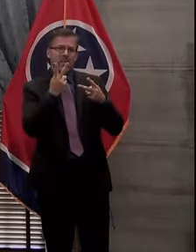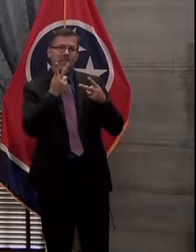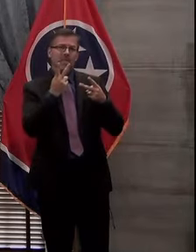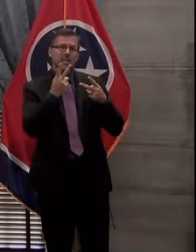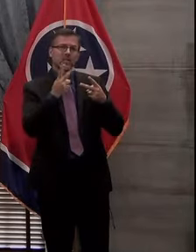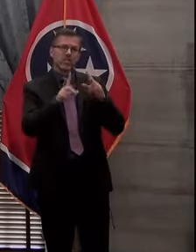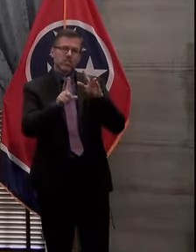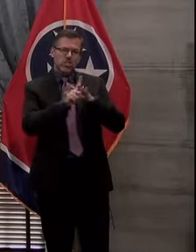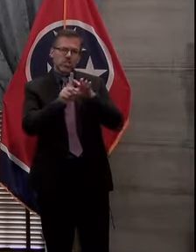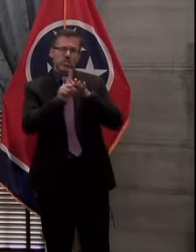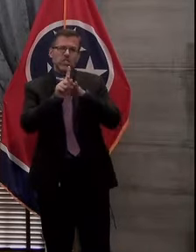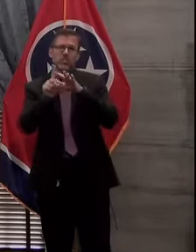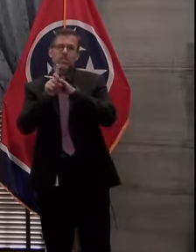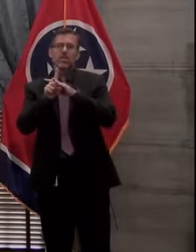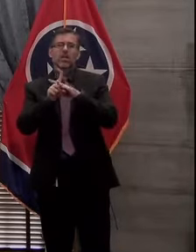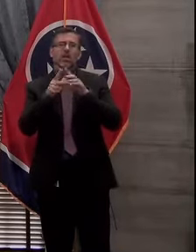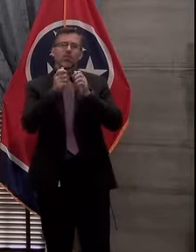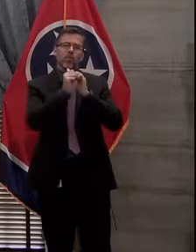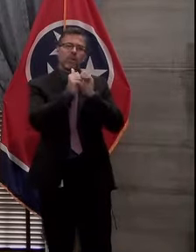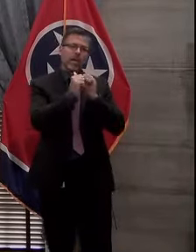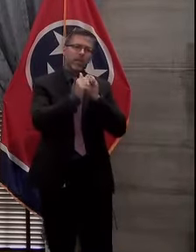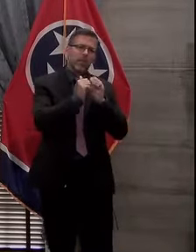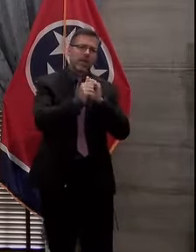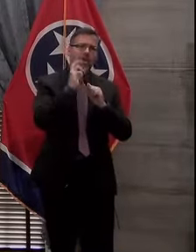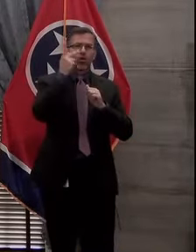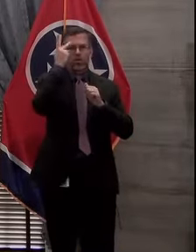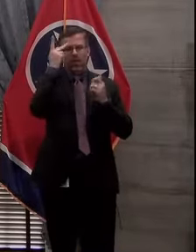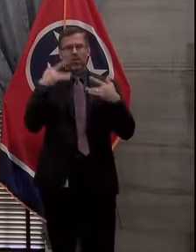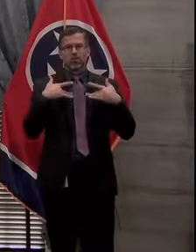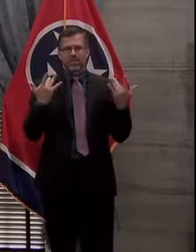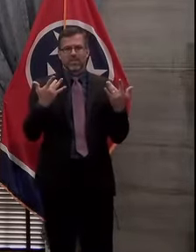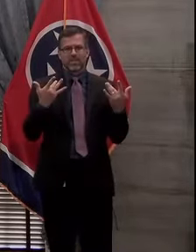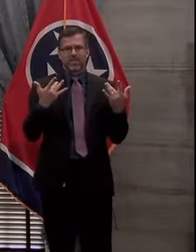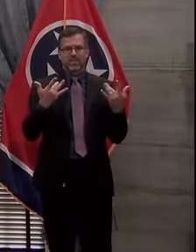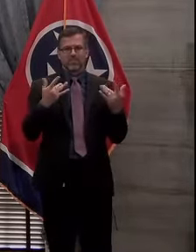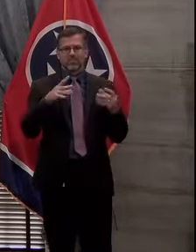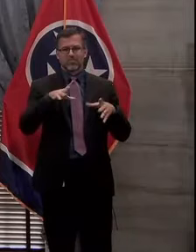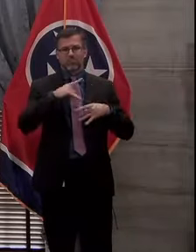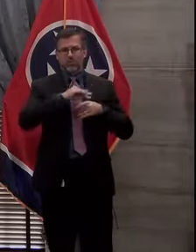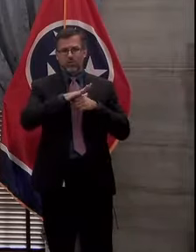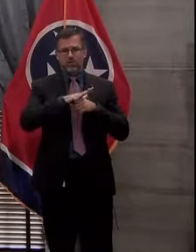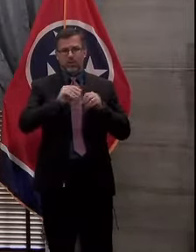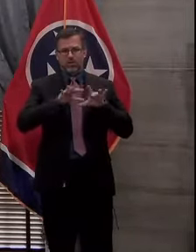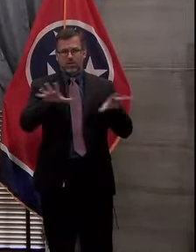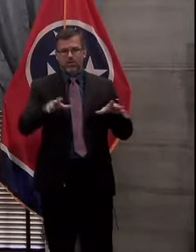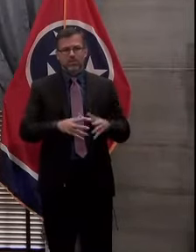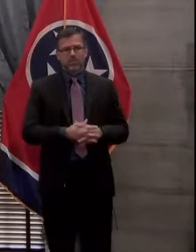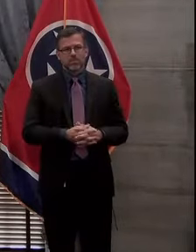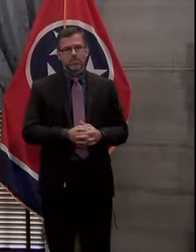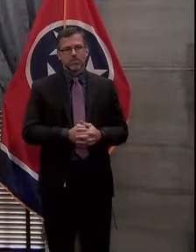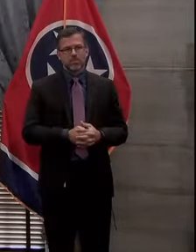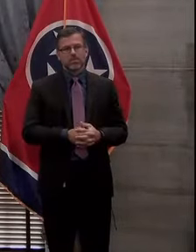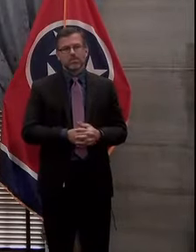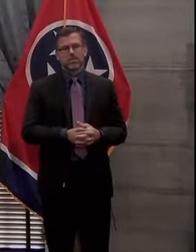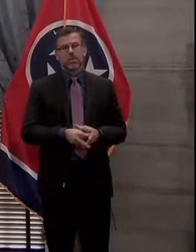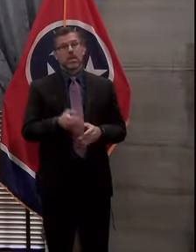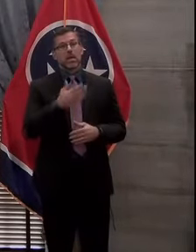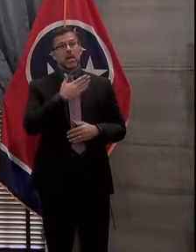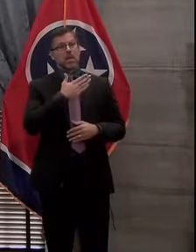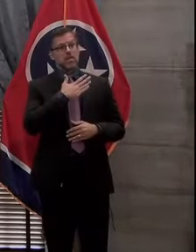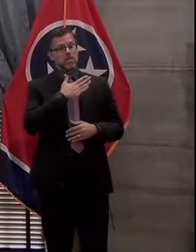issues from campaign or political events that have been significant? So my criteria for any